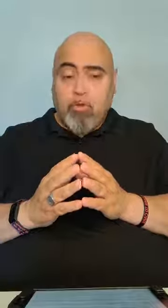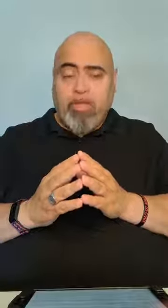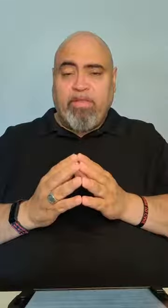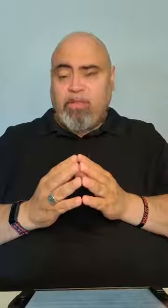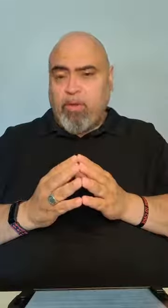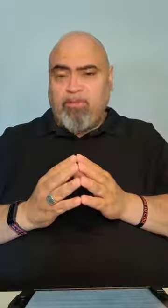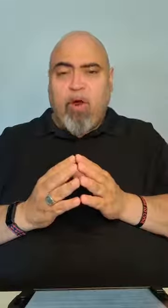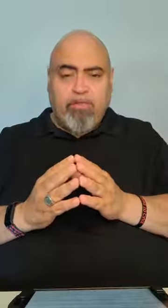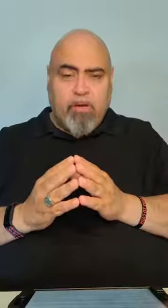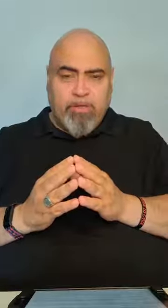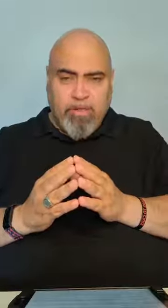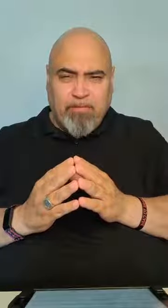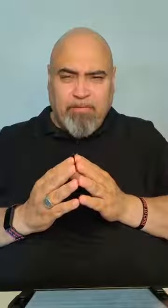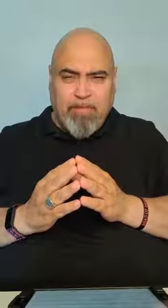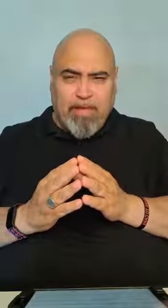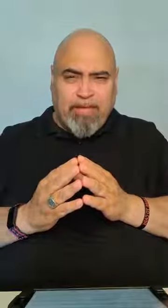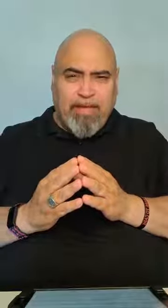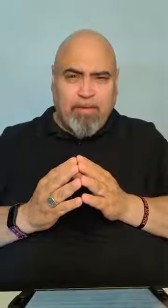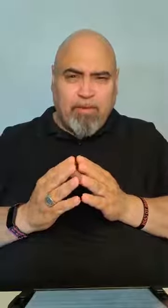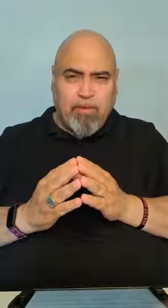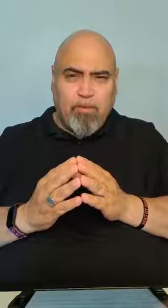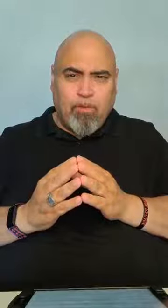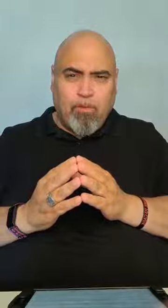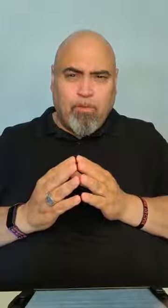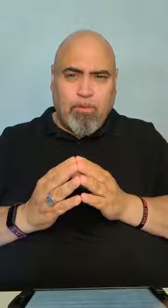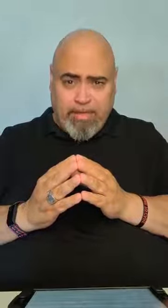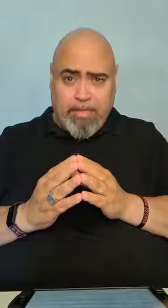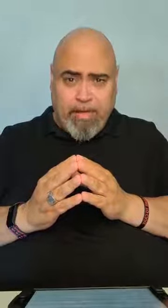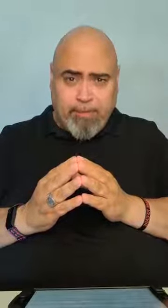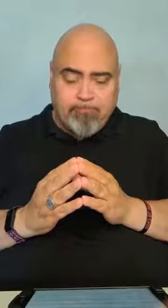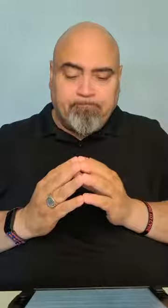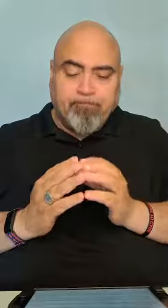doing things or involving ourselves in things that we need not.